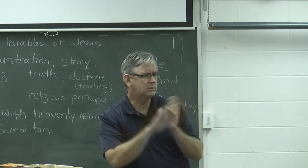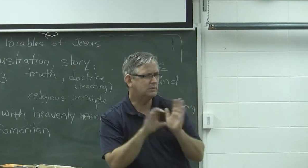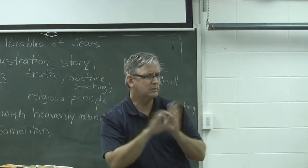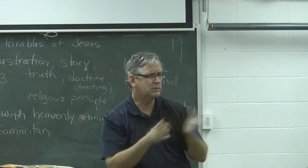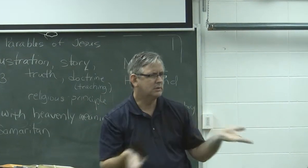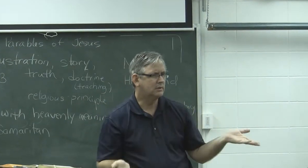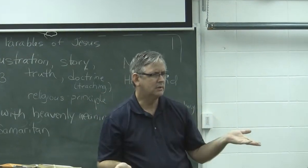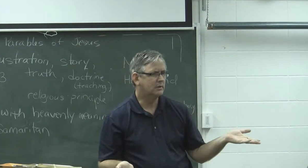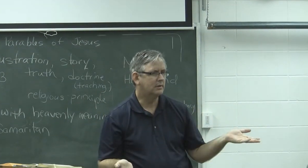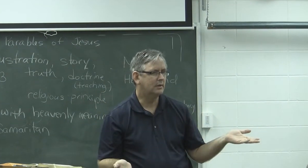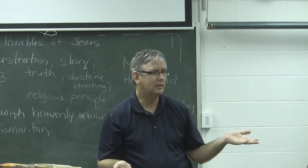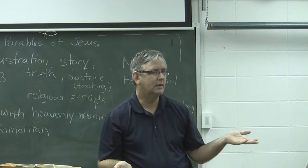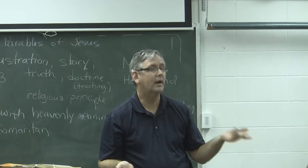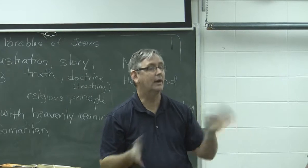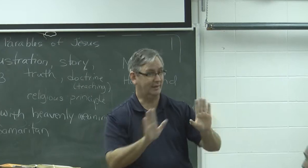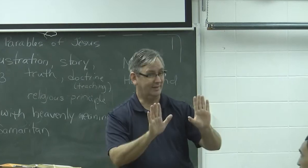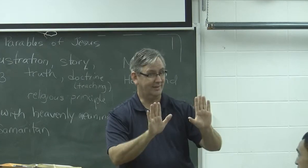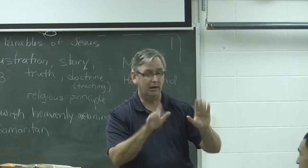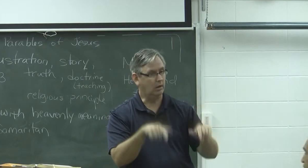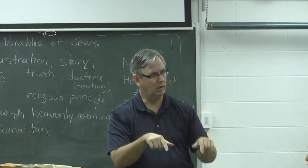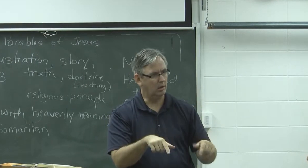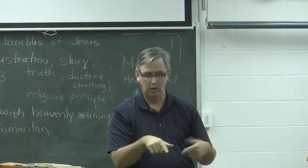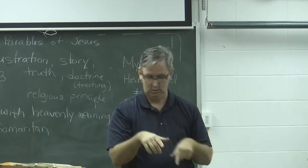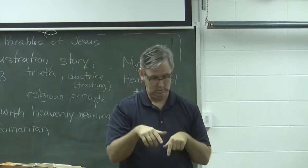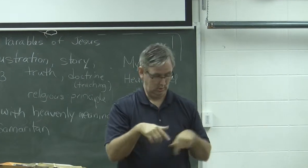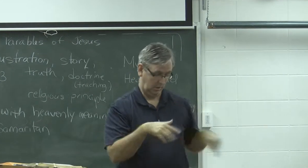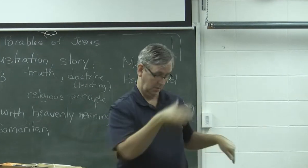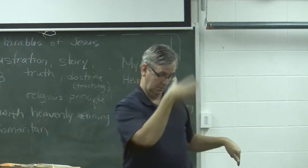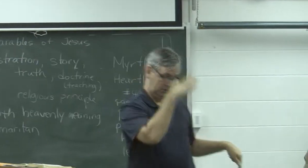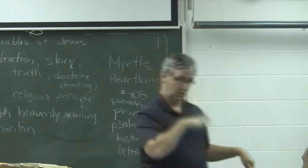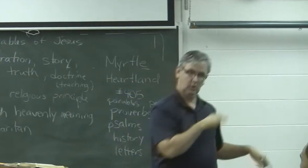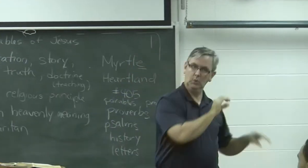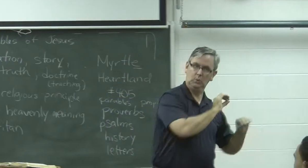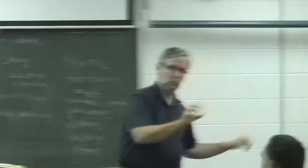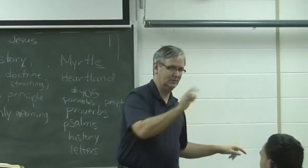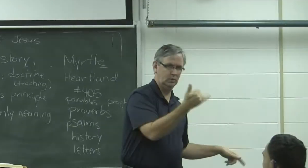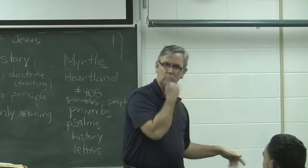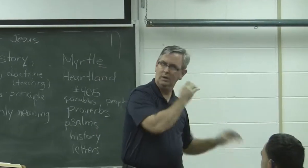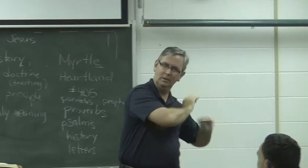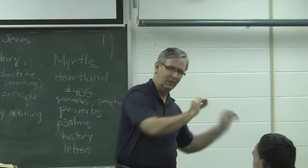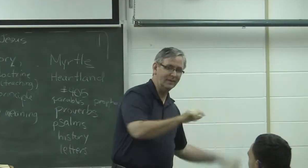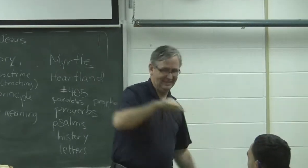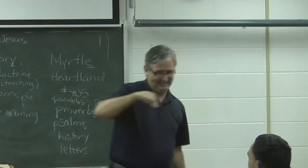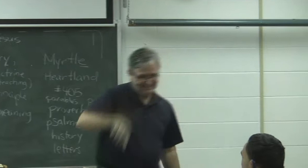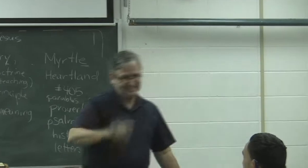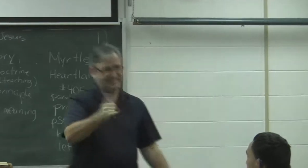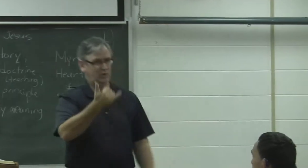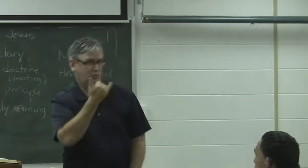took his place and actually died. Well, what's the picture? What's the point of this story? This man, he did nothing wrong. The man